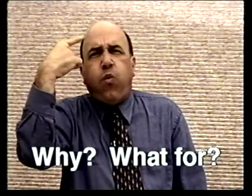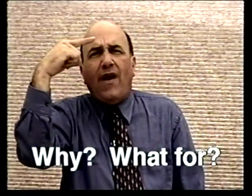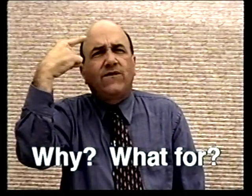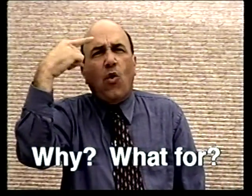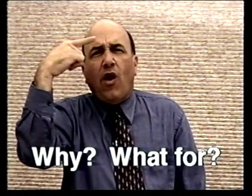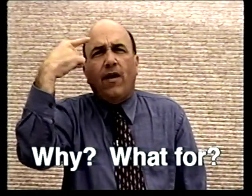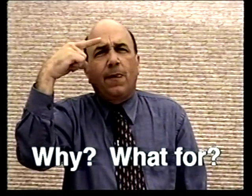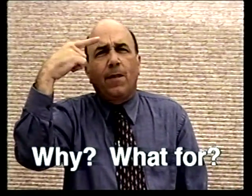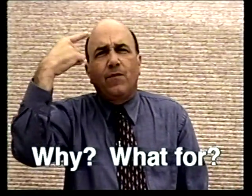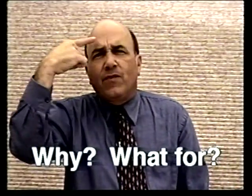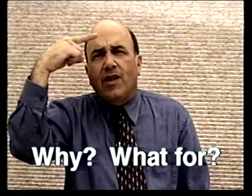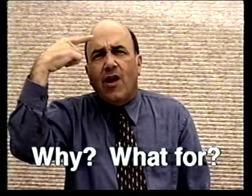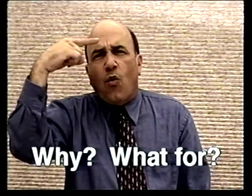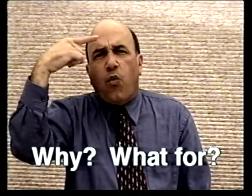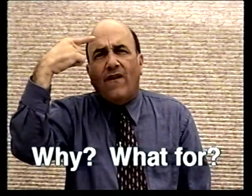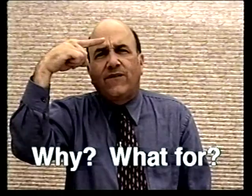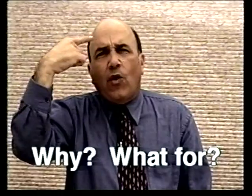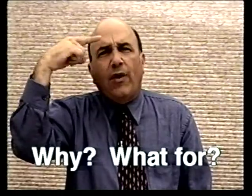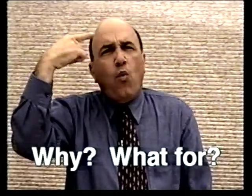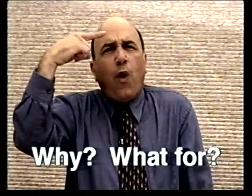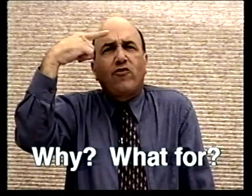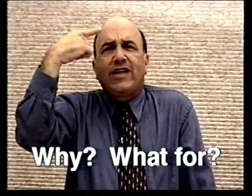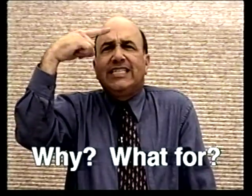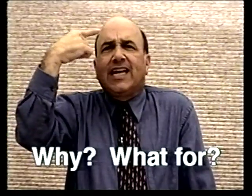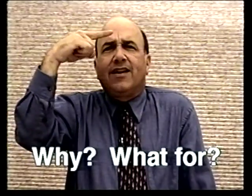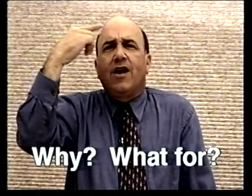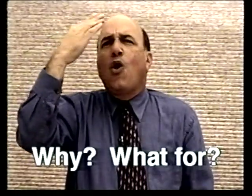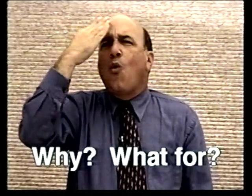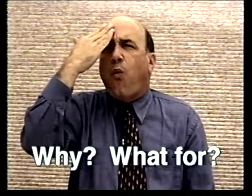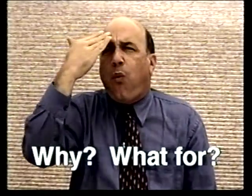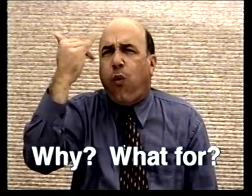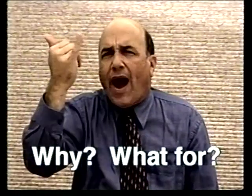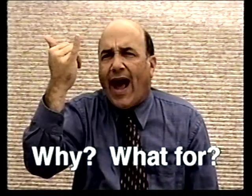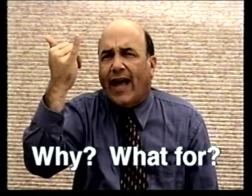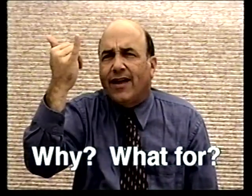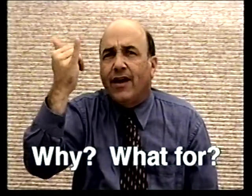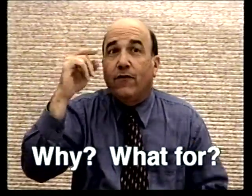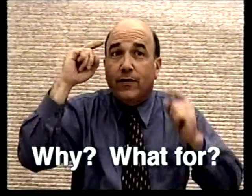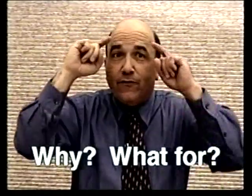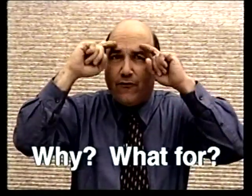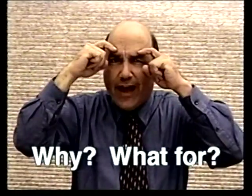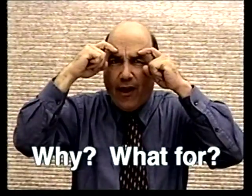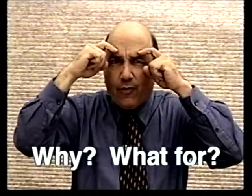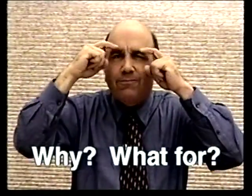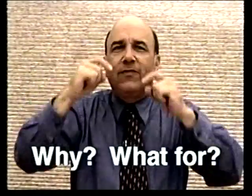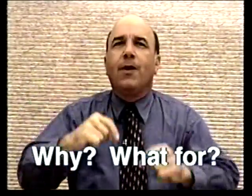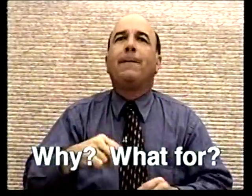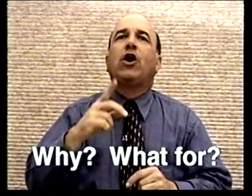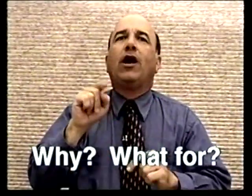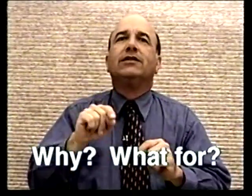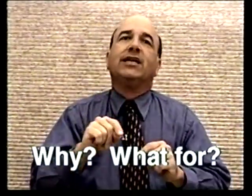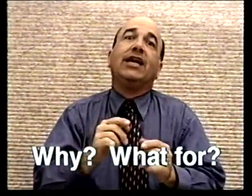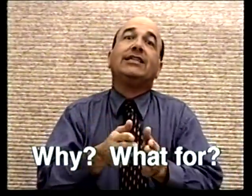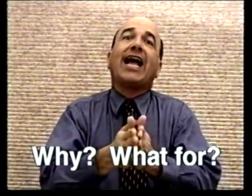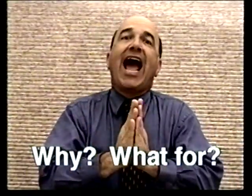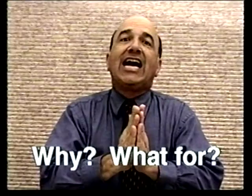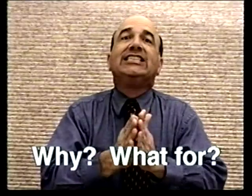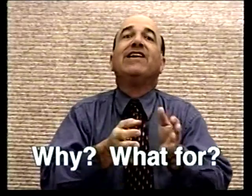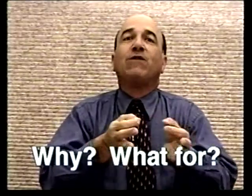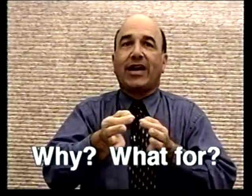What for? What for? What reason? Why? Found because it's action for